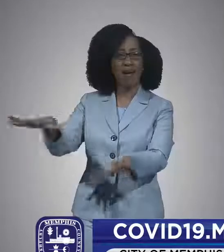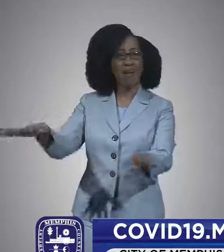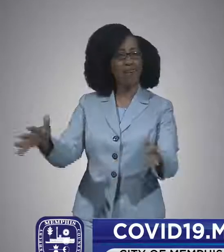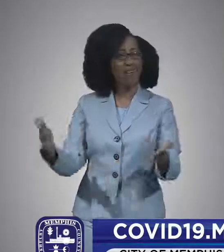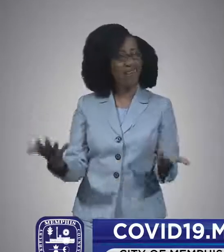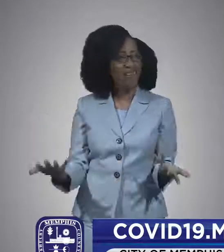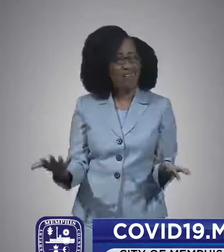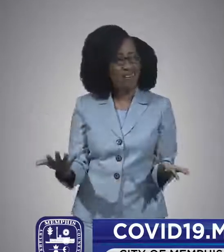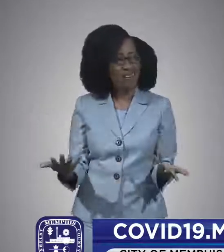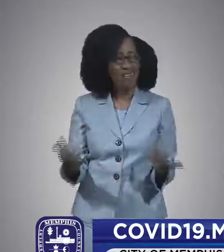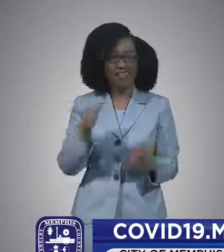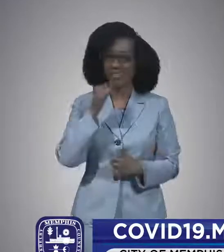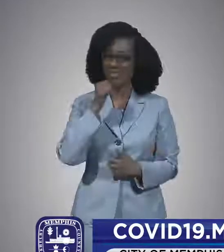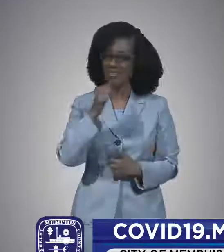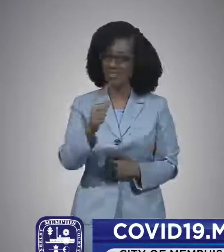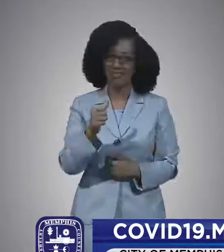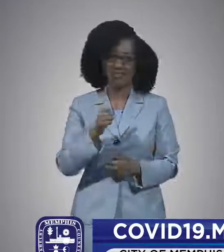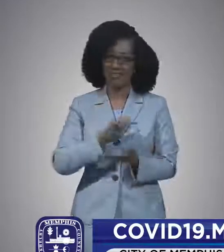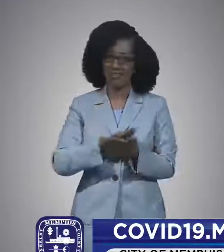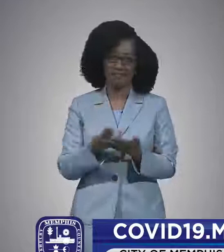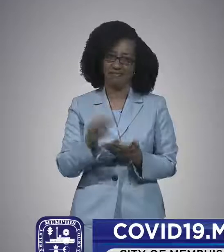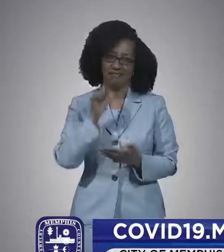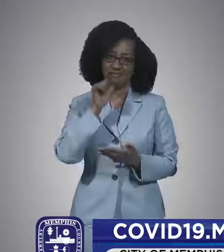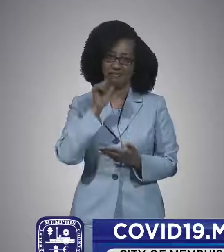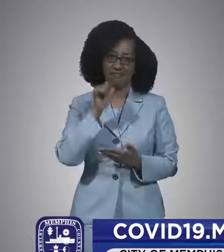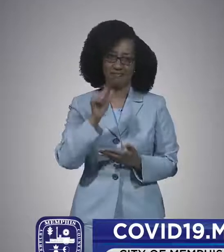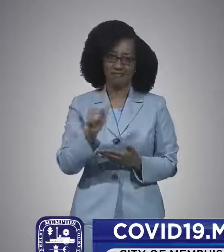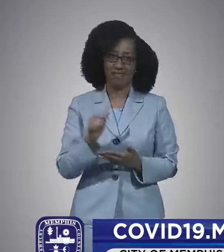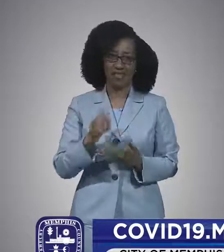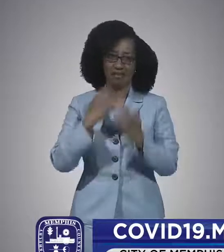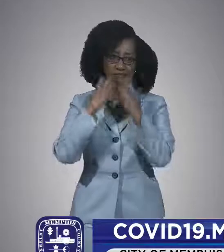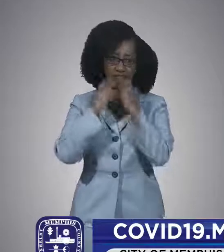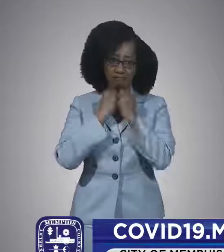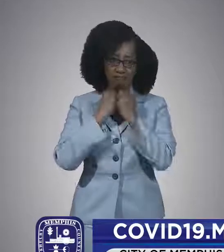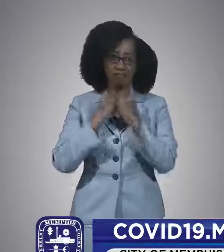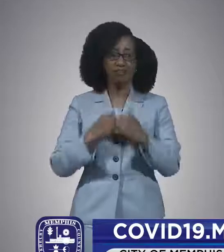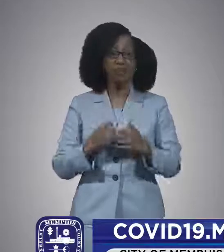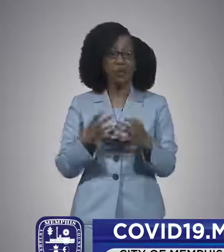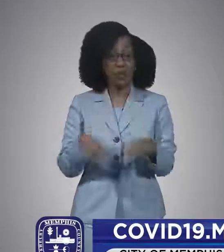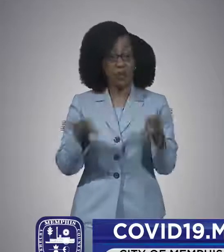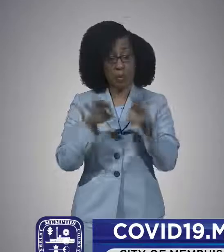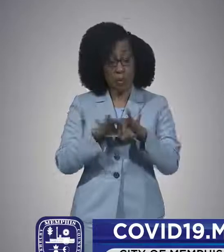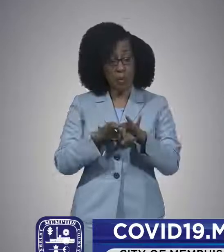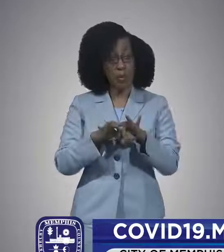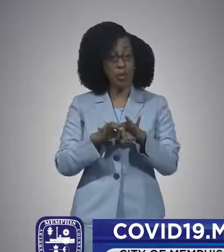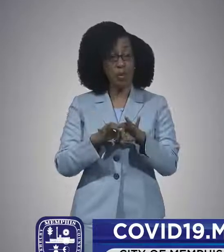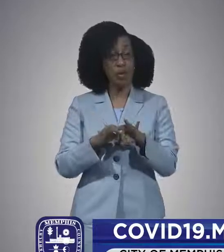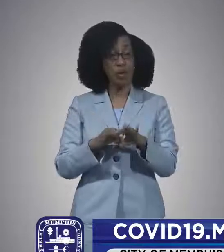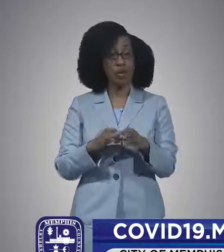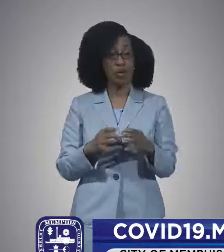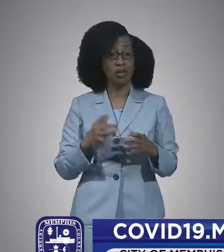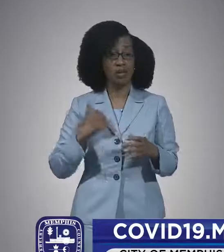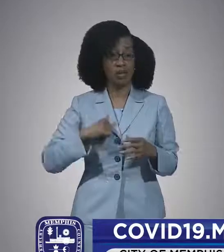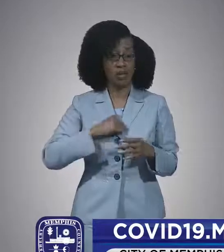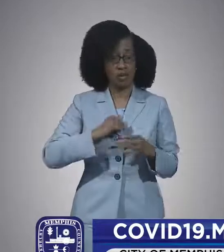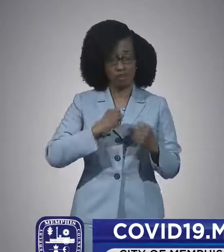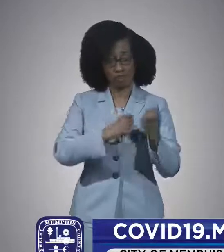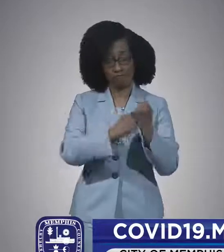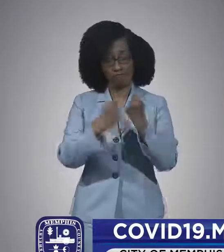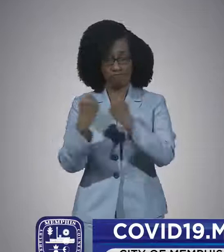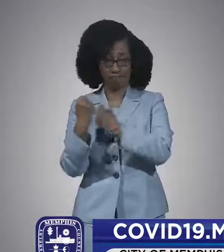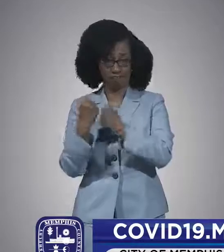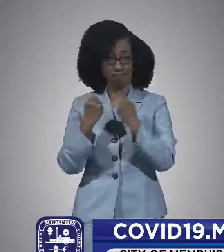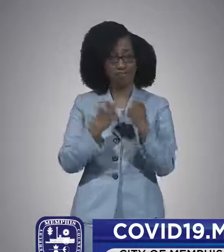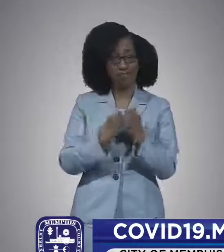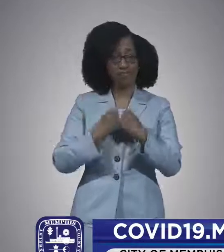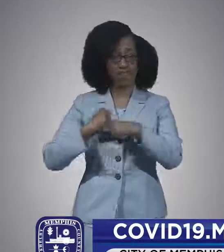So please think about the body of the community here, that we are all trying to come together to get through this and do what you need to do